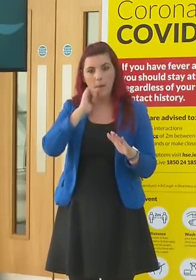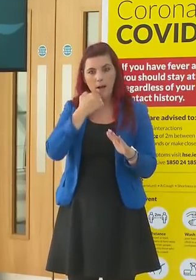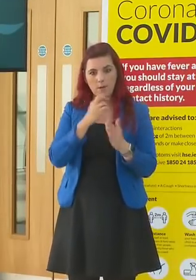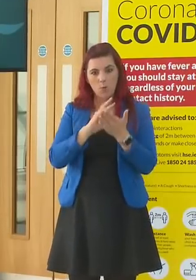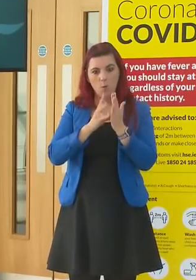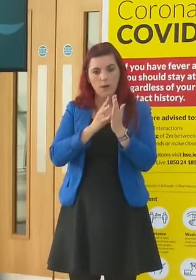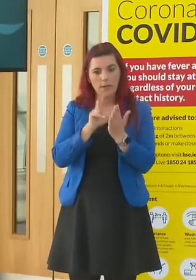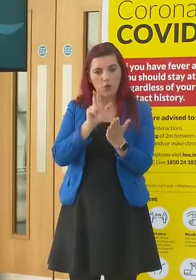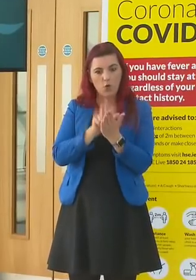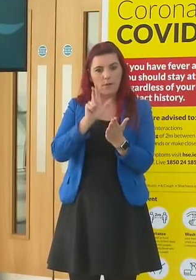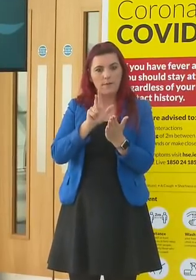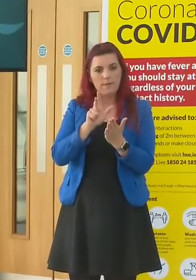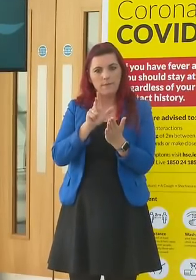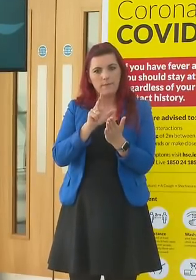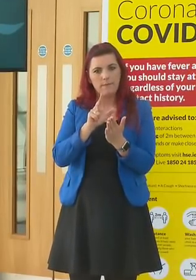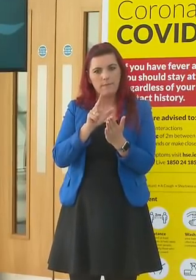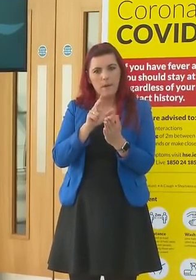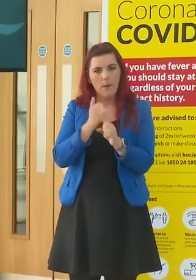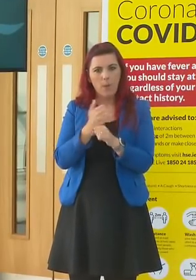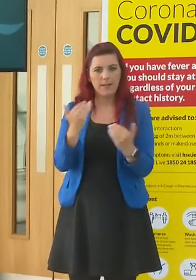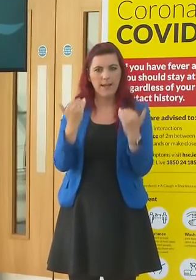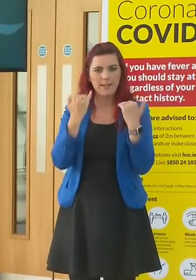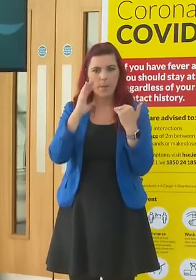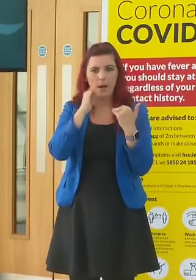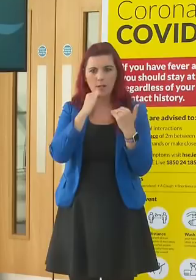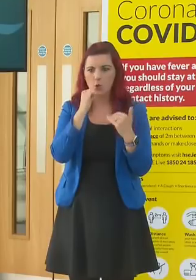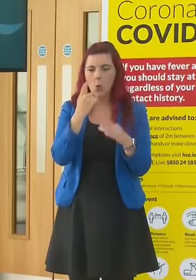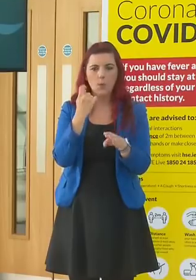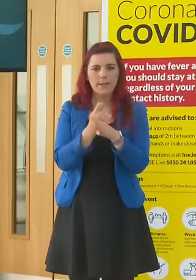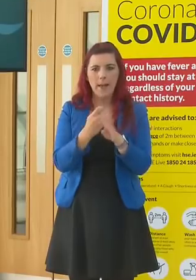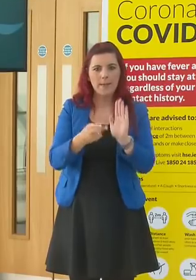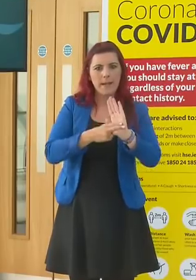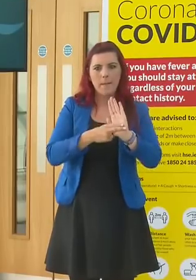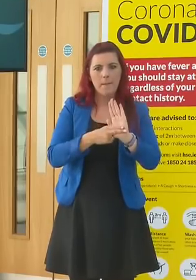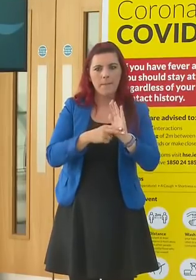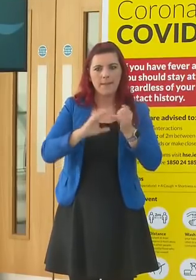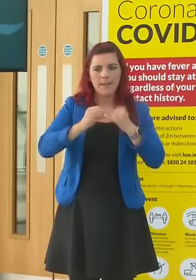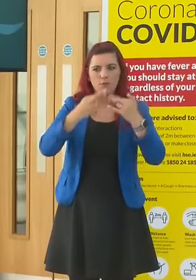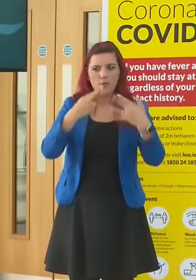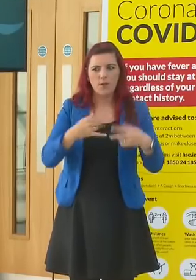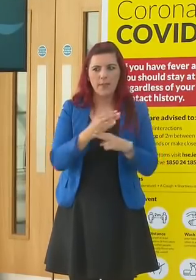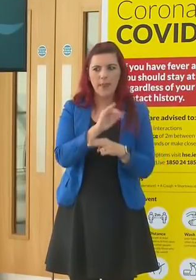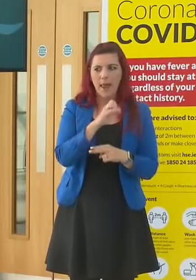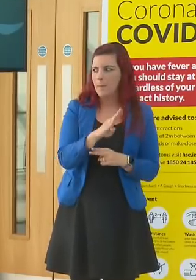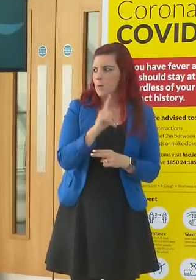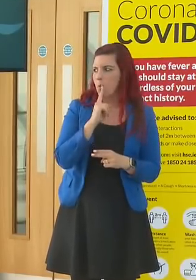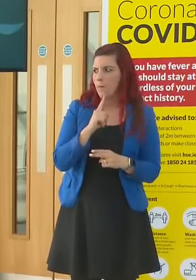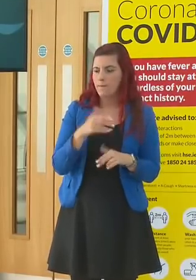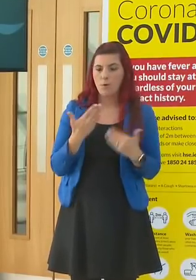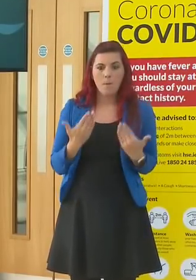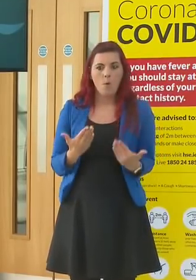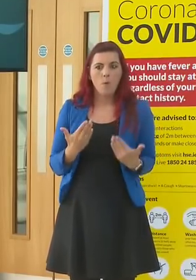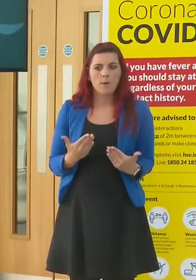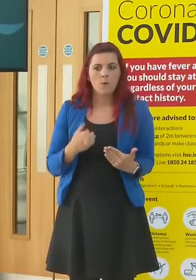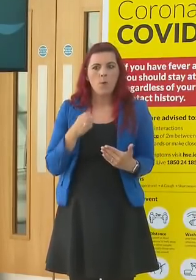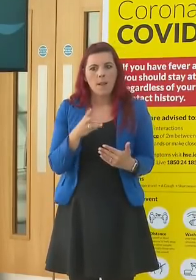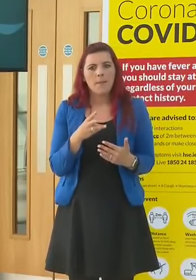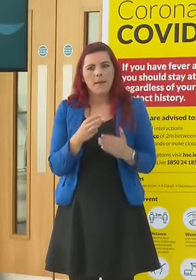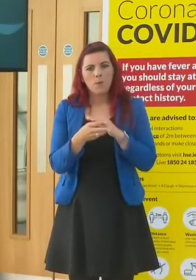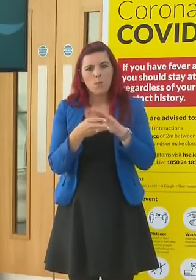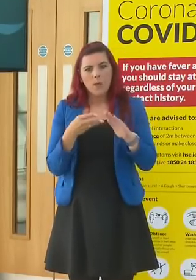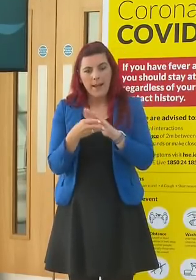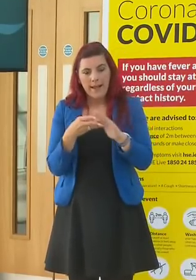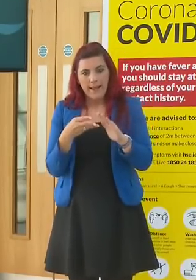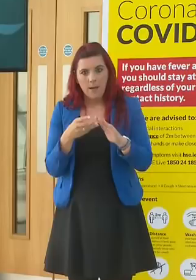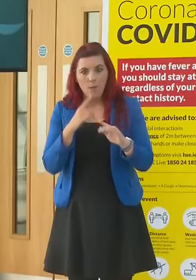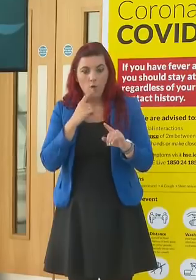the labs, because they currently don't timestamp the test results, and that's something we're moving towards. So for now, that'll be weekly. The rest will be published